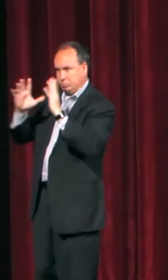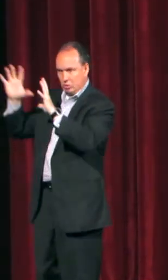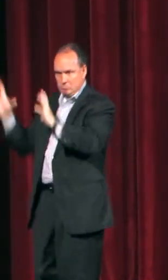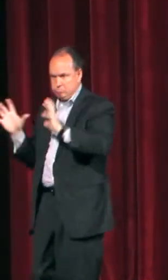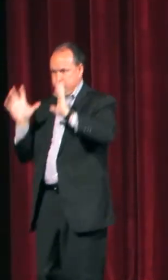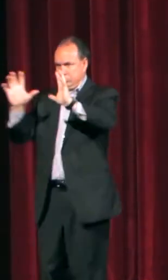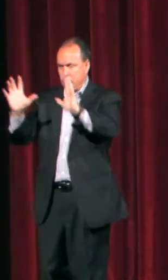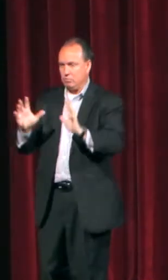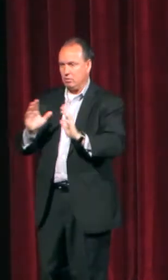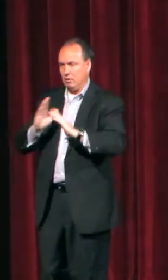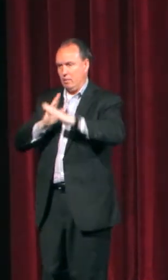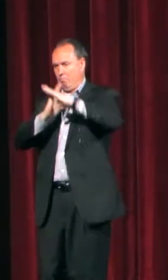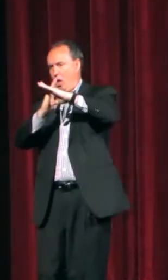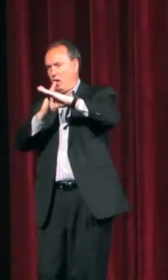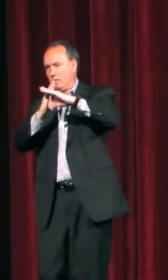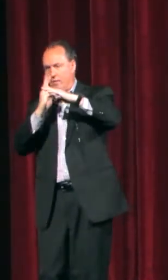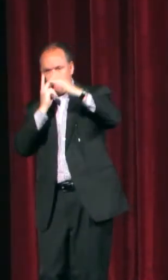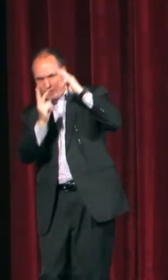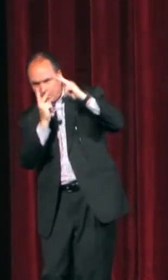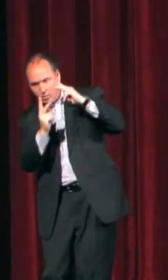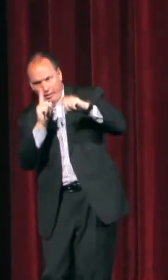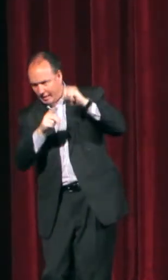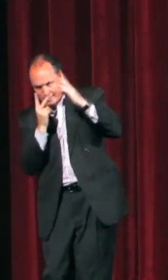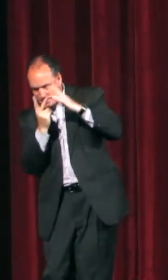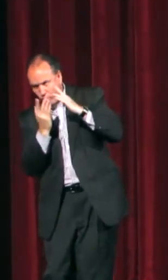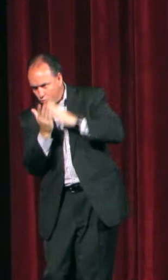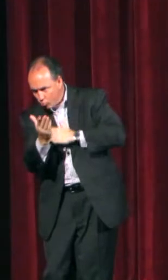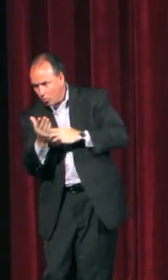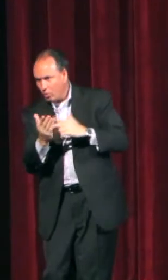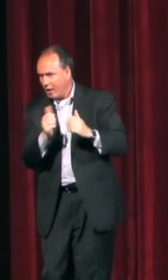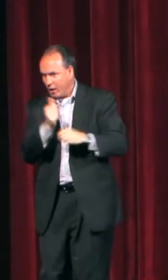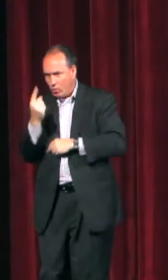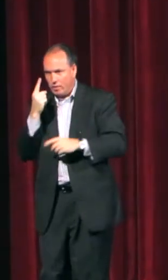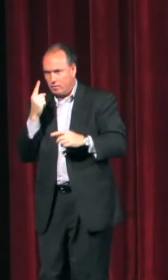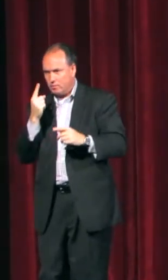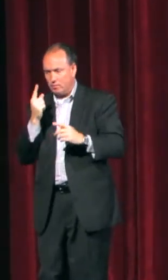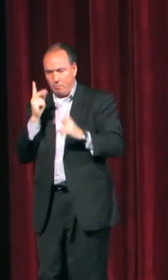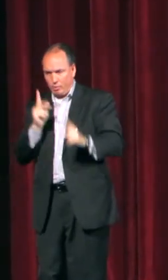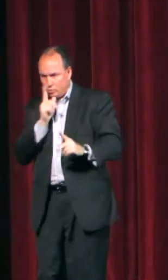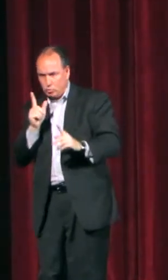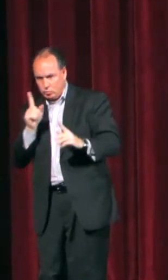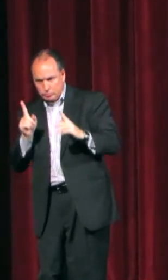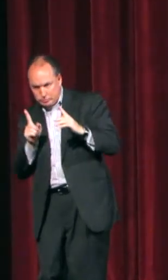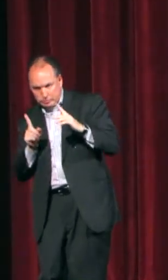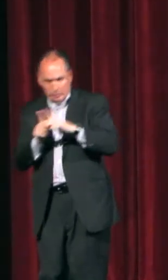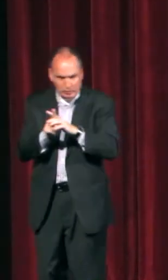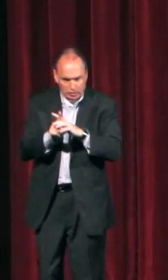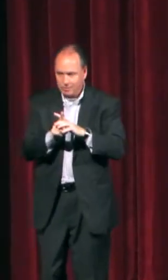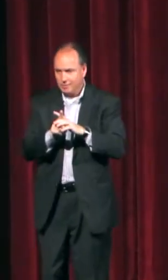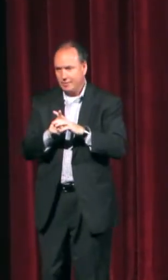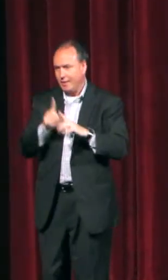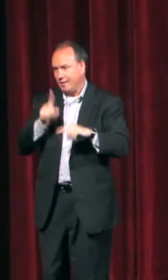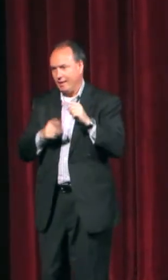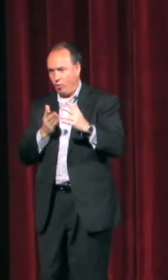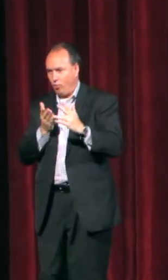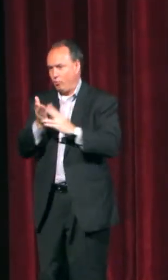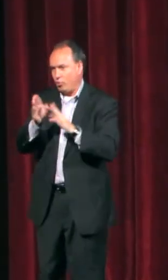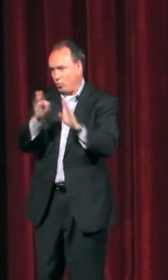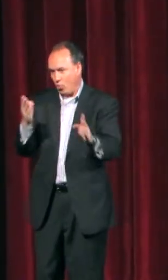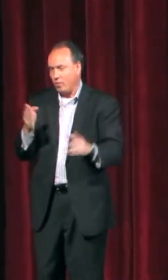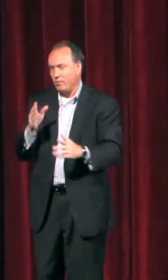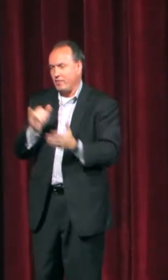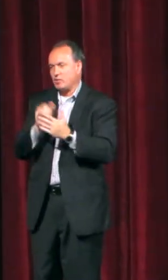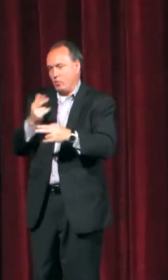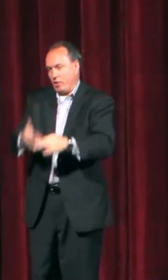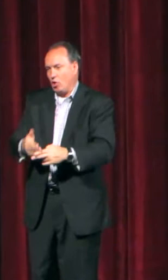or to prevent anybody or the potential intruder or assailant to come through that doorway. So that